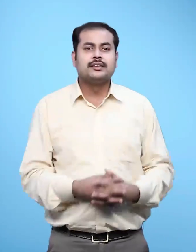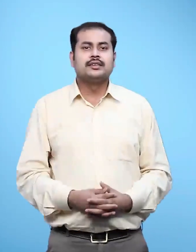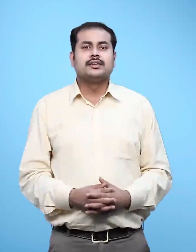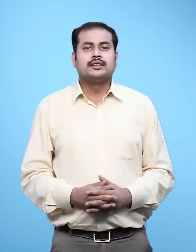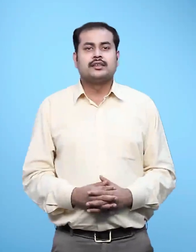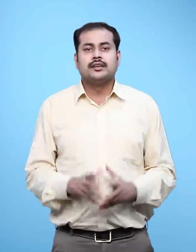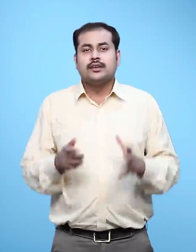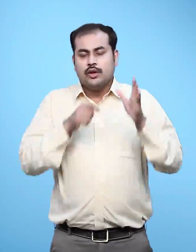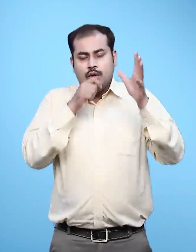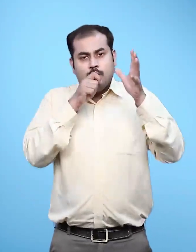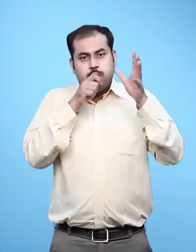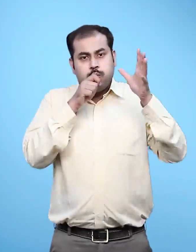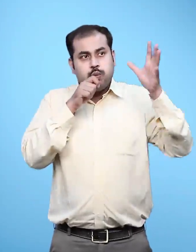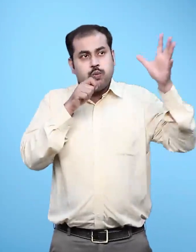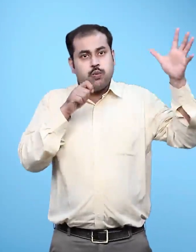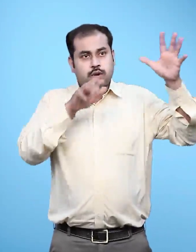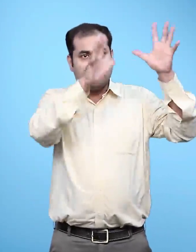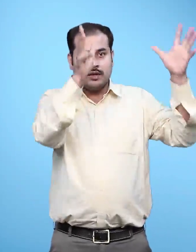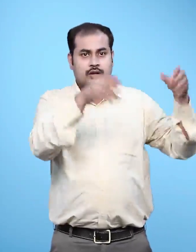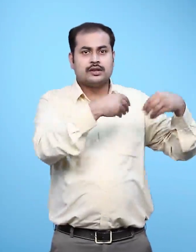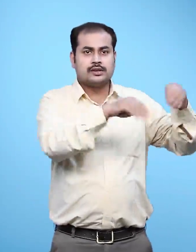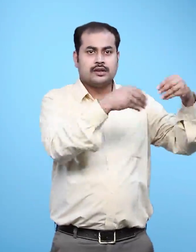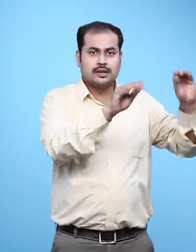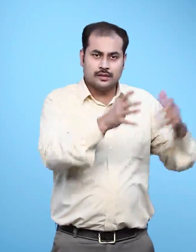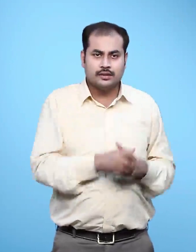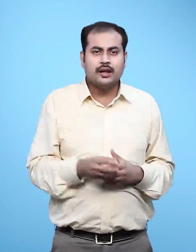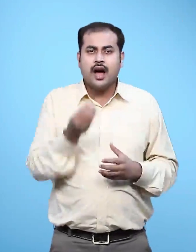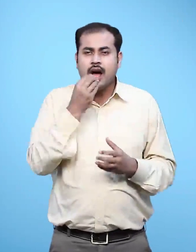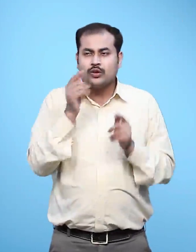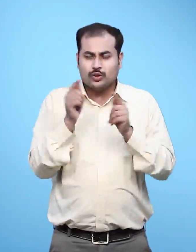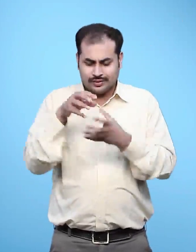Grocery Balloons and swings Things like merry-go-round.